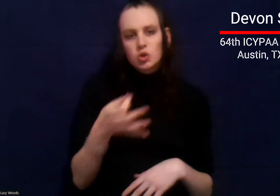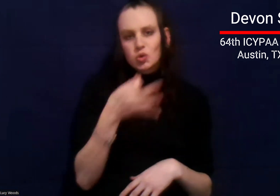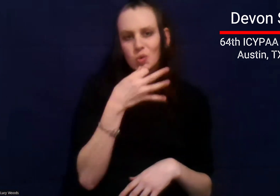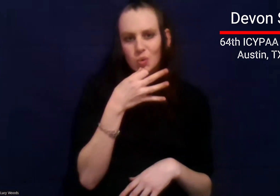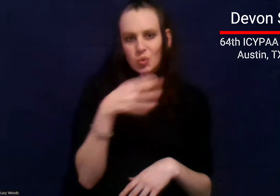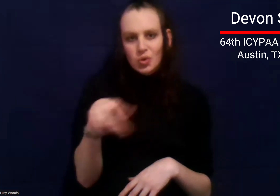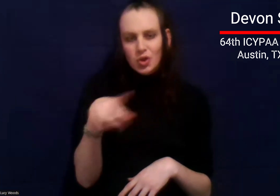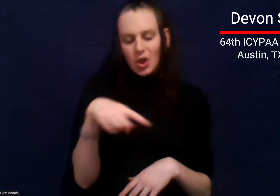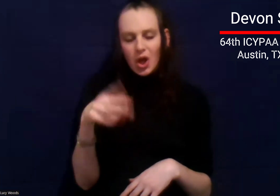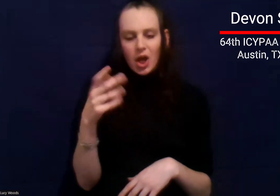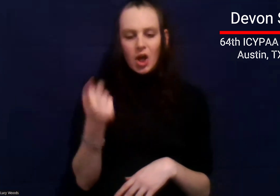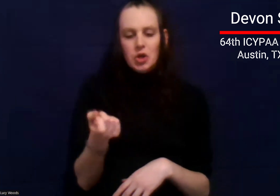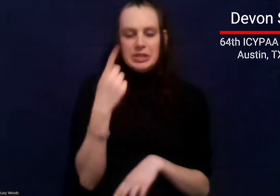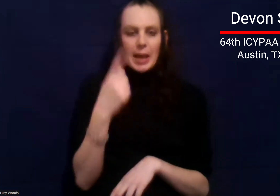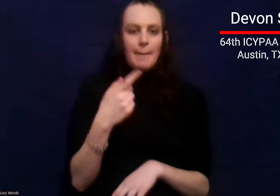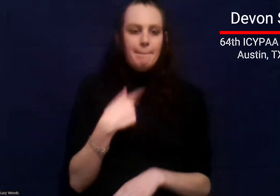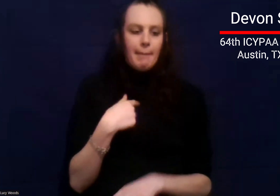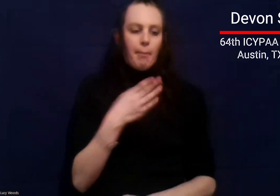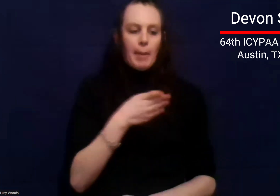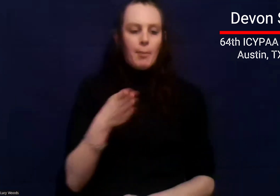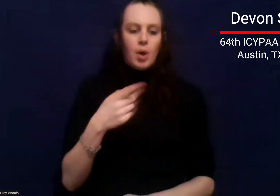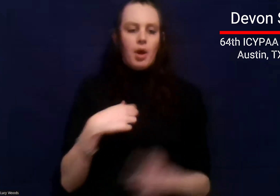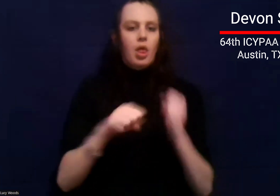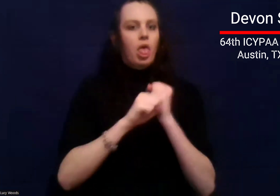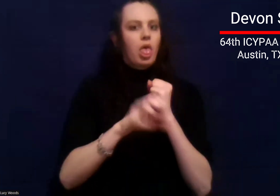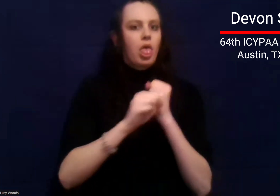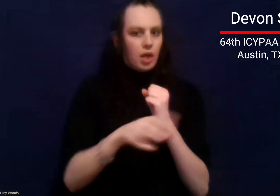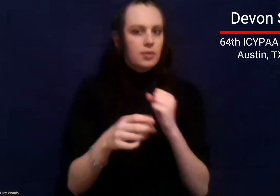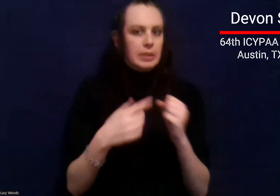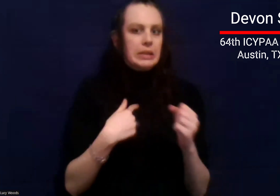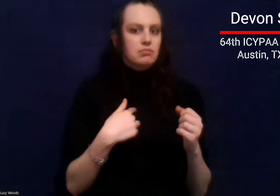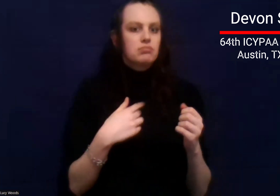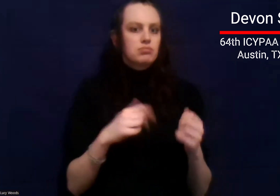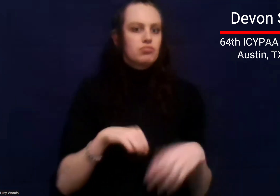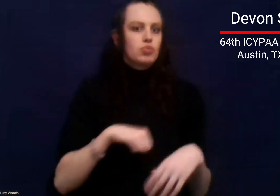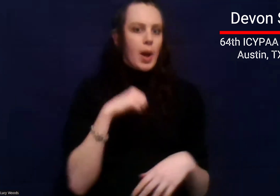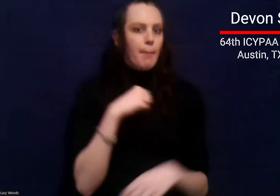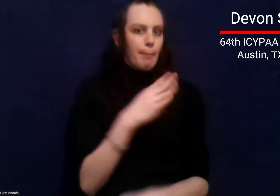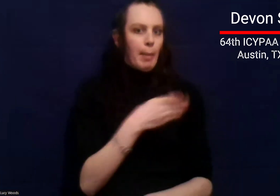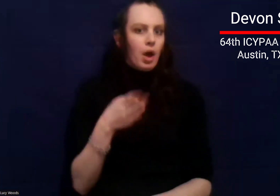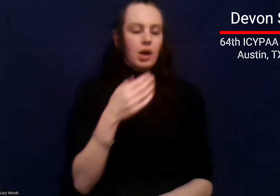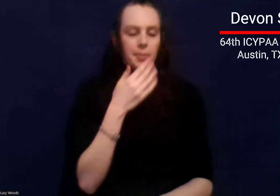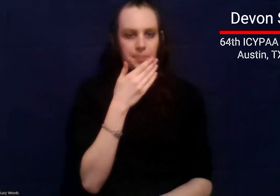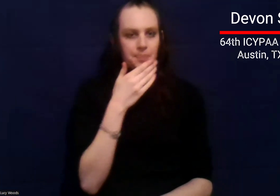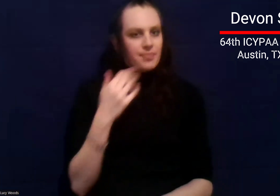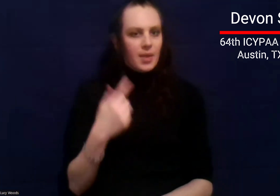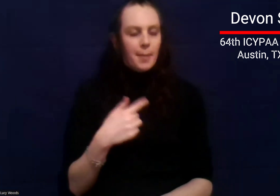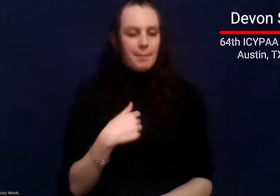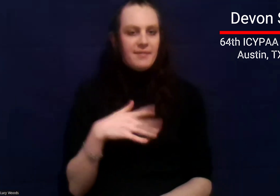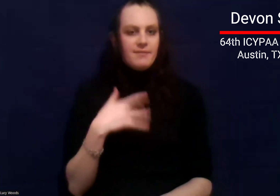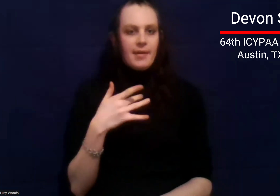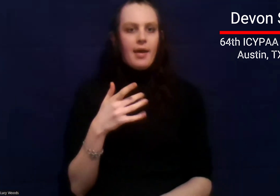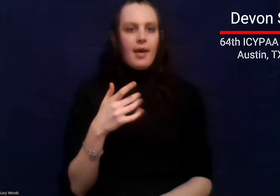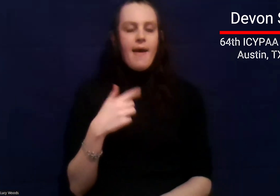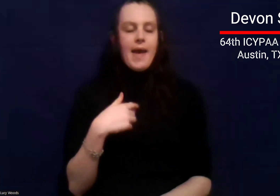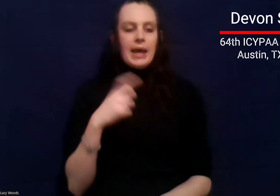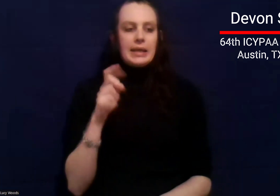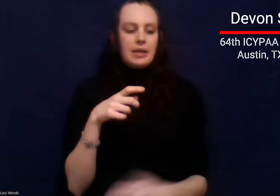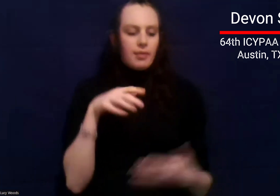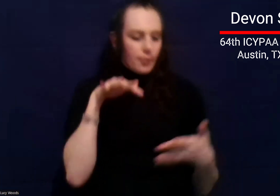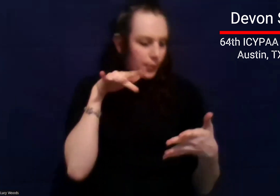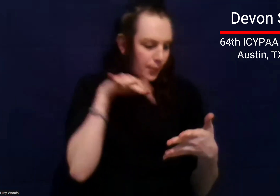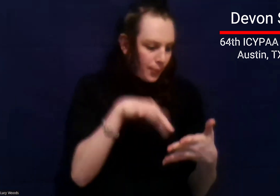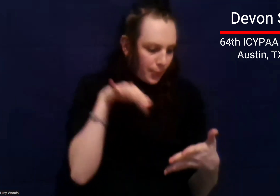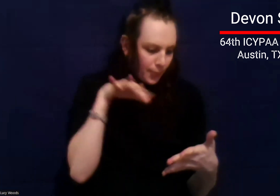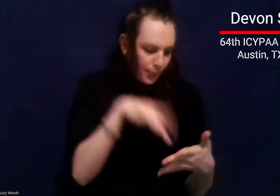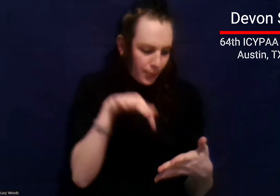book thumper. And, this is where our program of recovery comes from. So I definitely feel the need to know and study this book. So